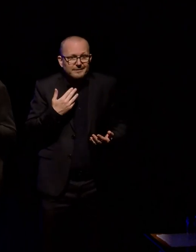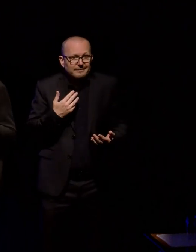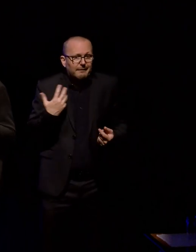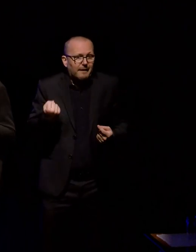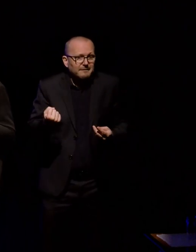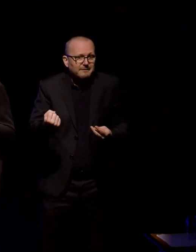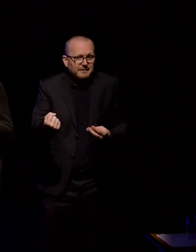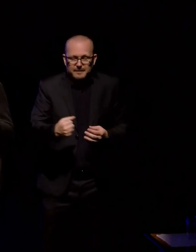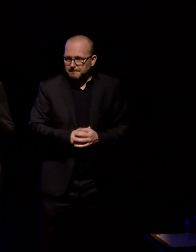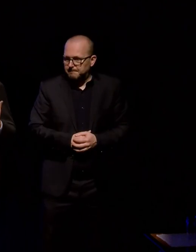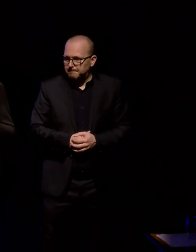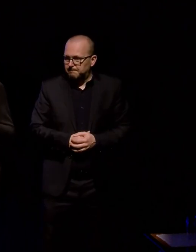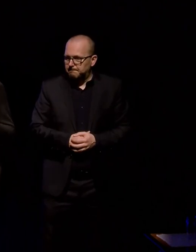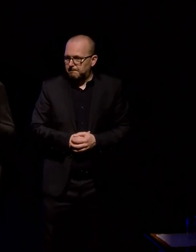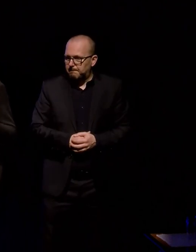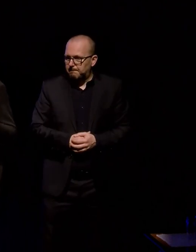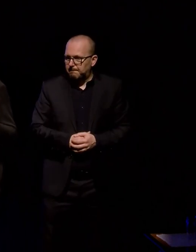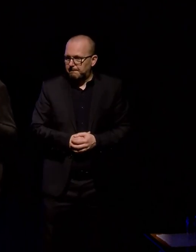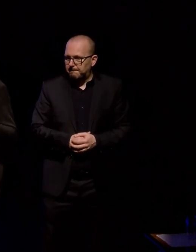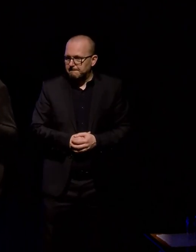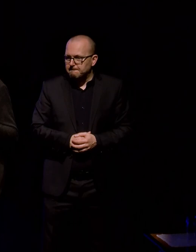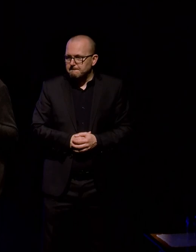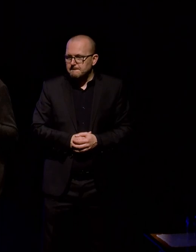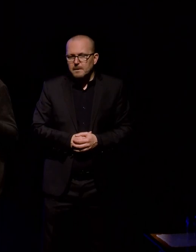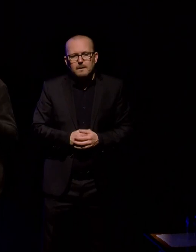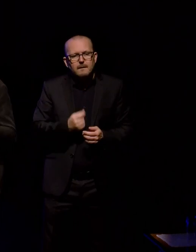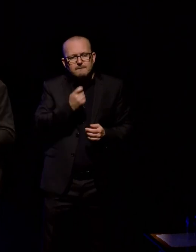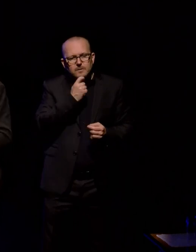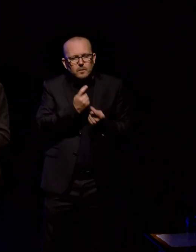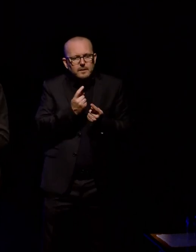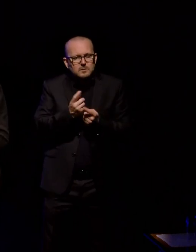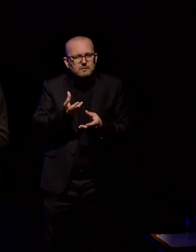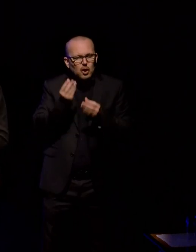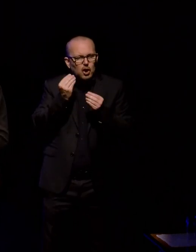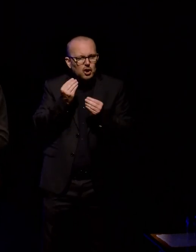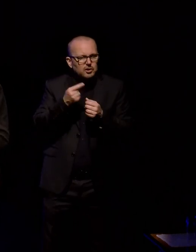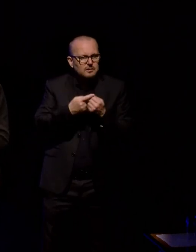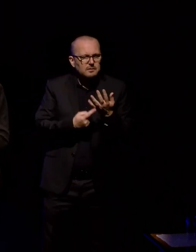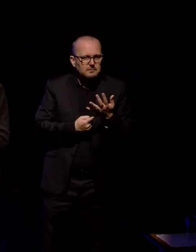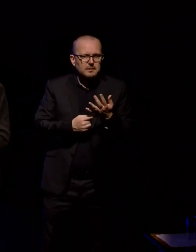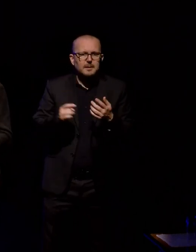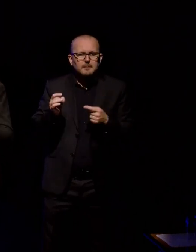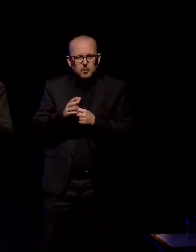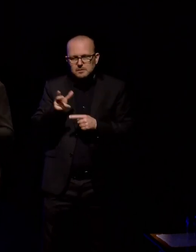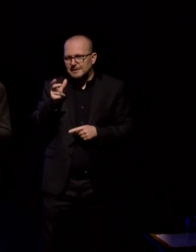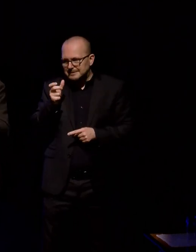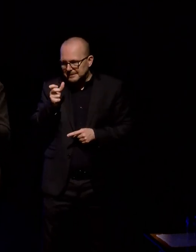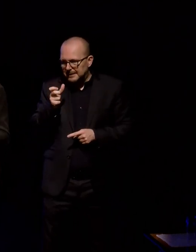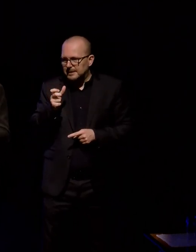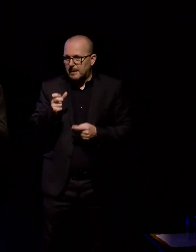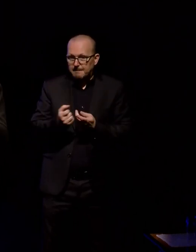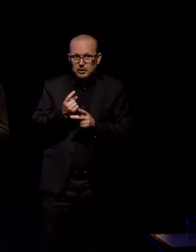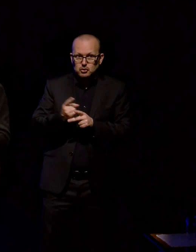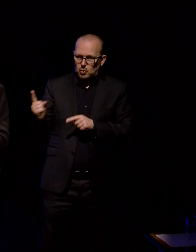Few dot points of that what we learned through the journey, which was really the importance of listening, the importance of putting the artist